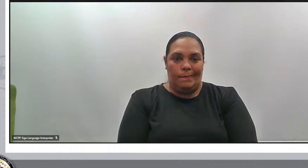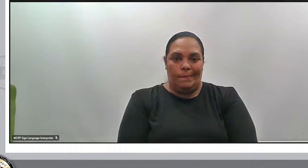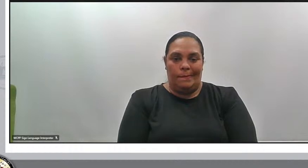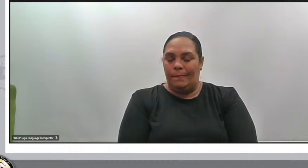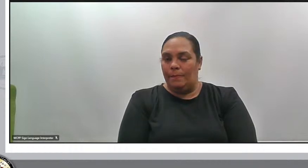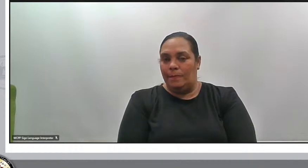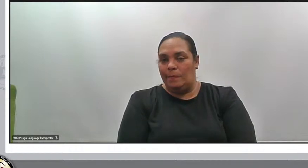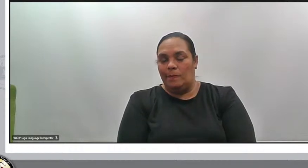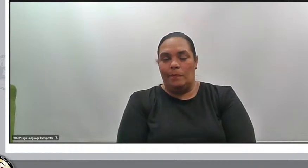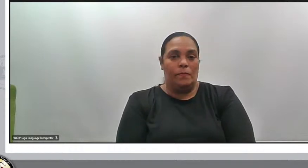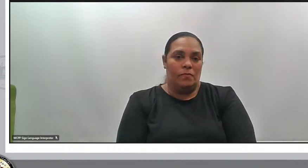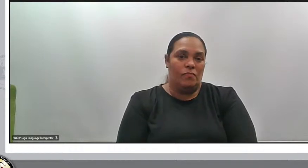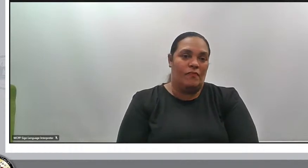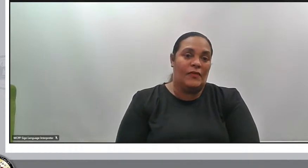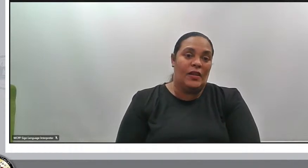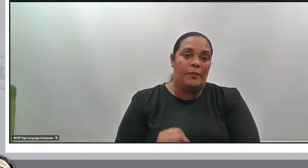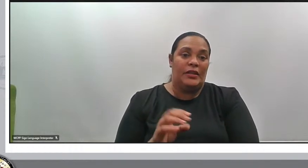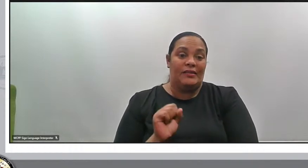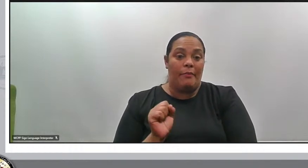Mr. Stimele.